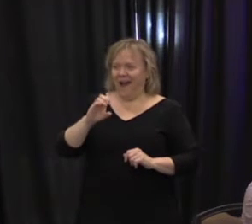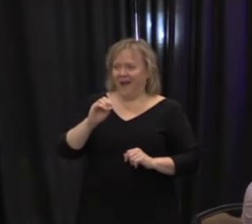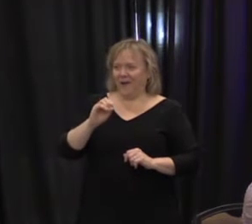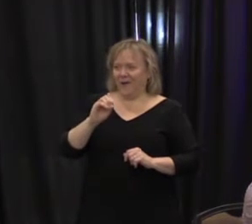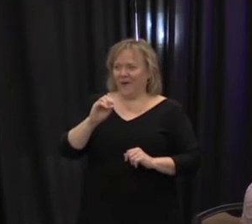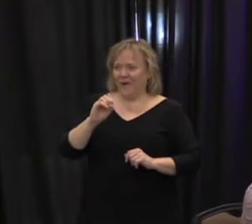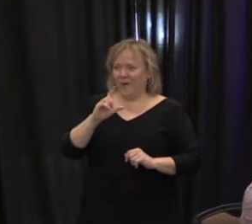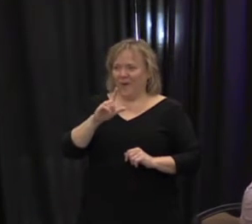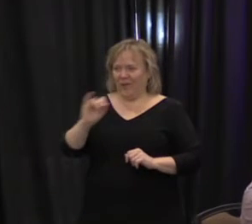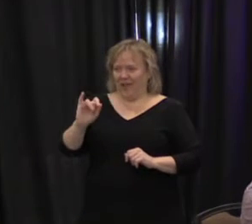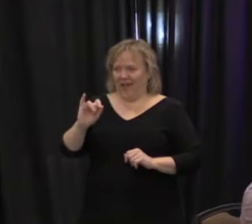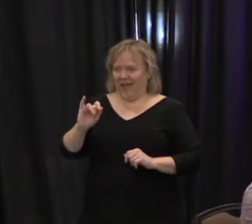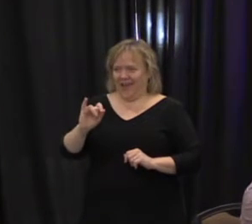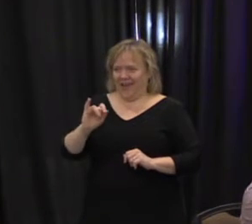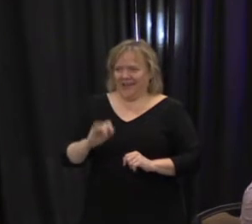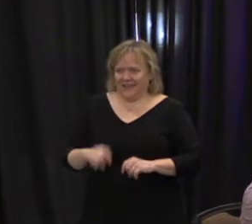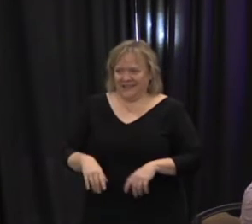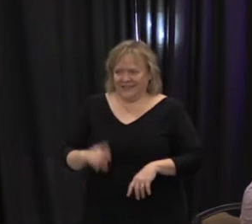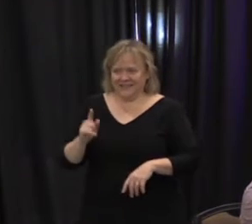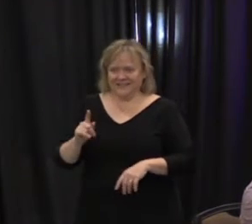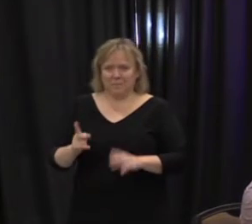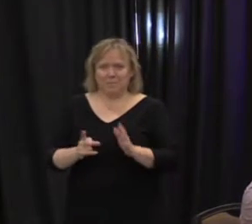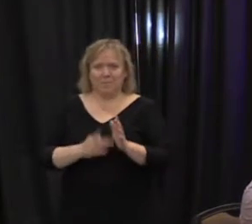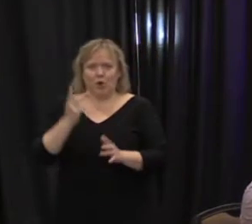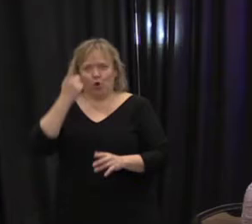Apocalypse. Great.